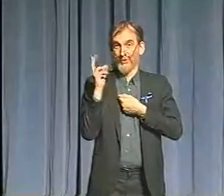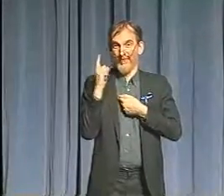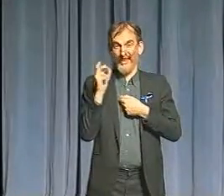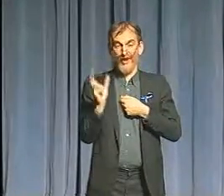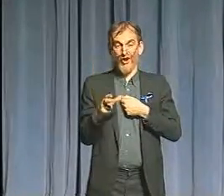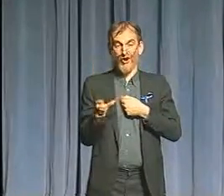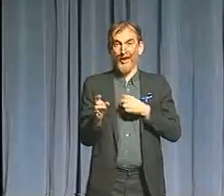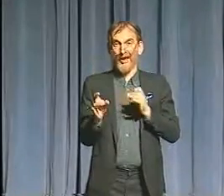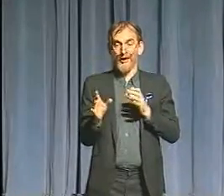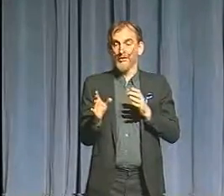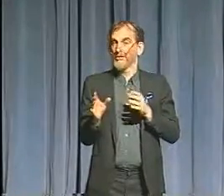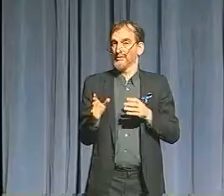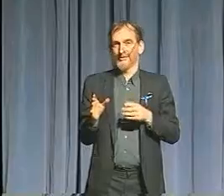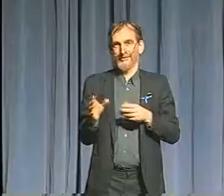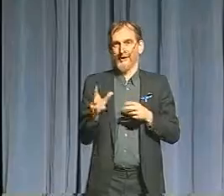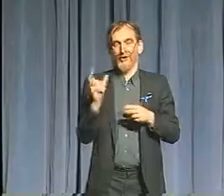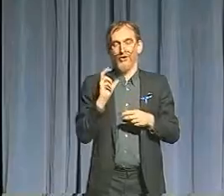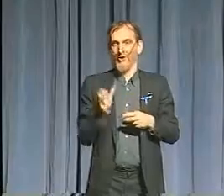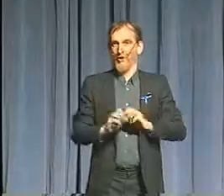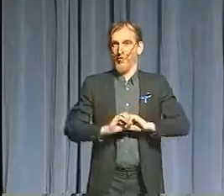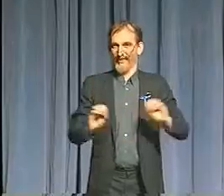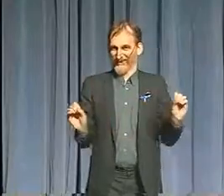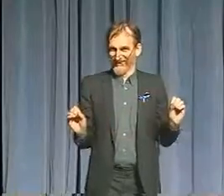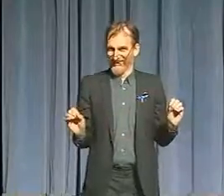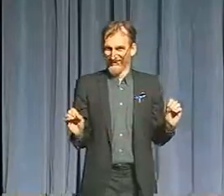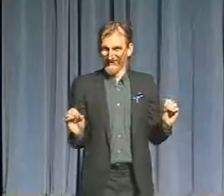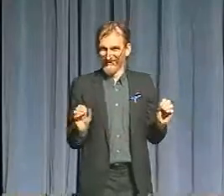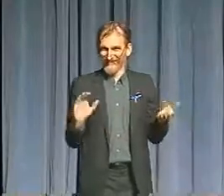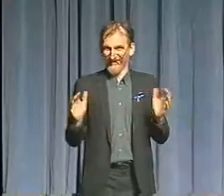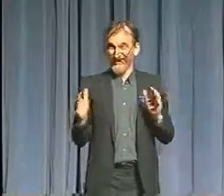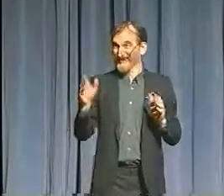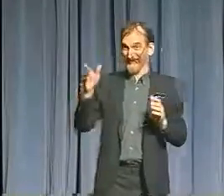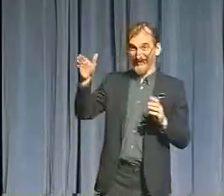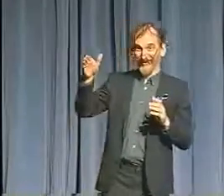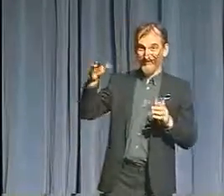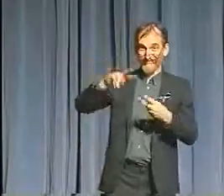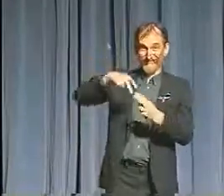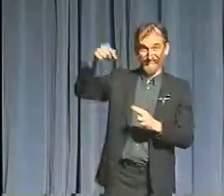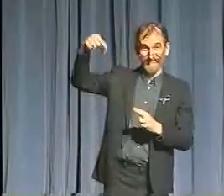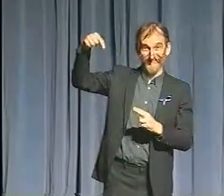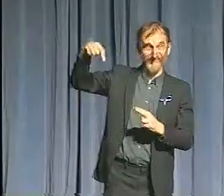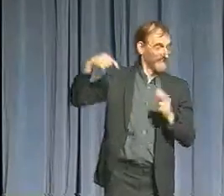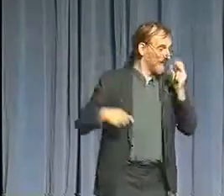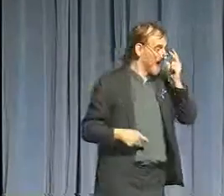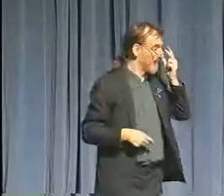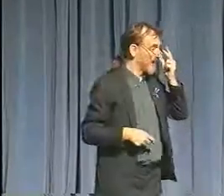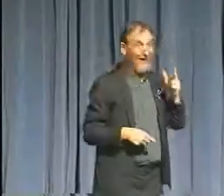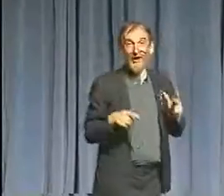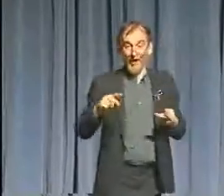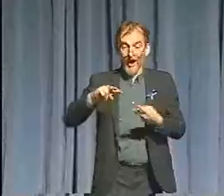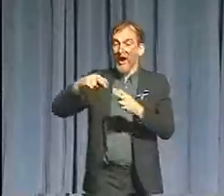If we put off this challenge, we risk a danger that we will do nothing and that